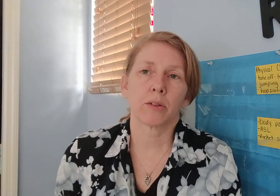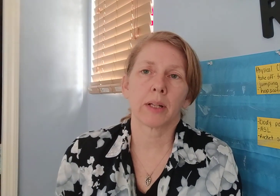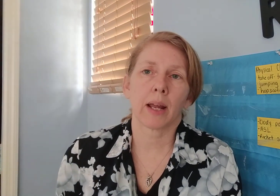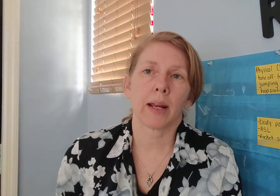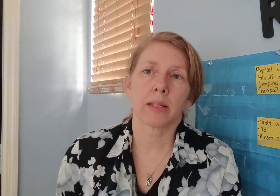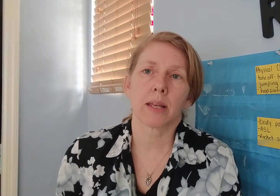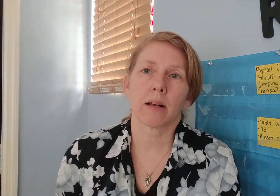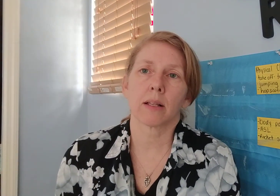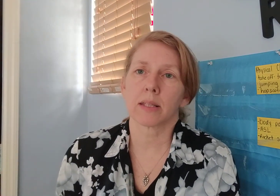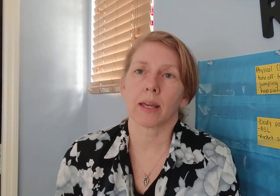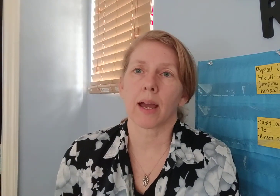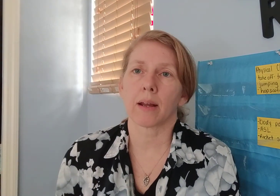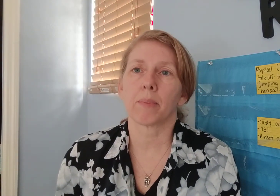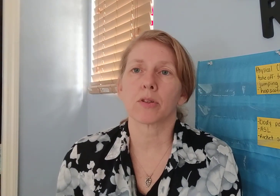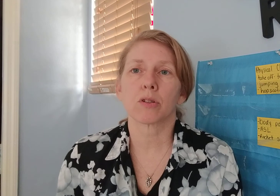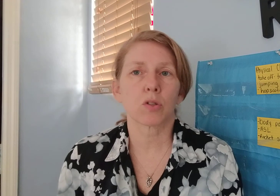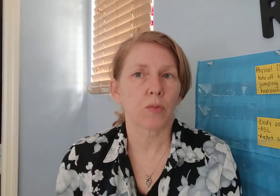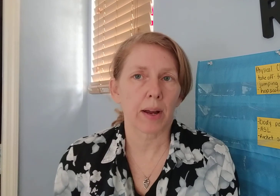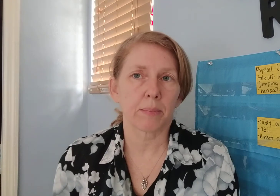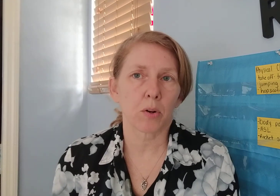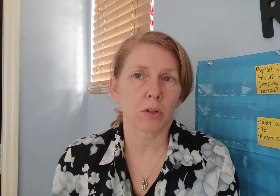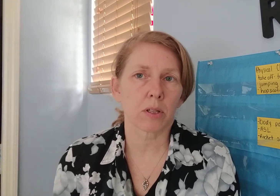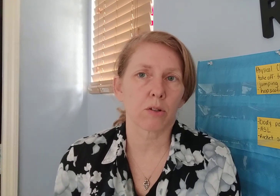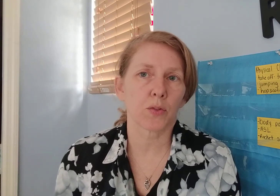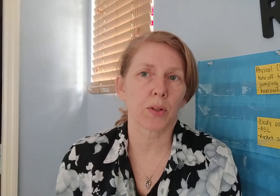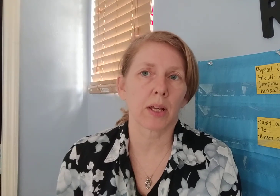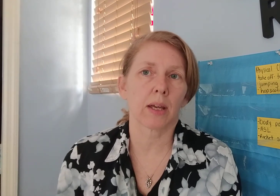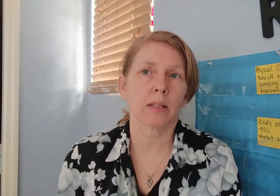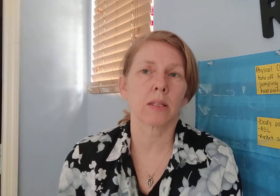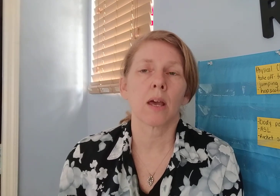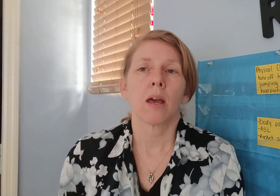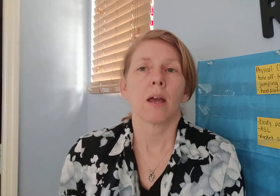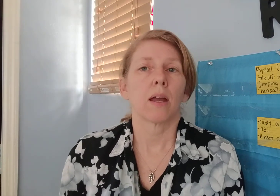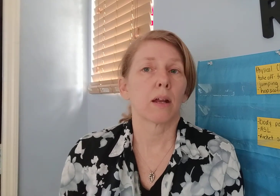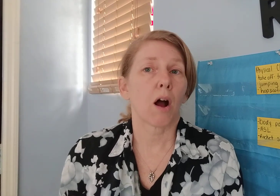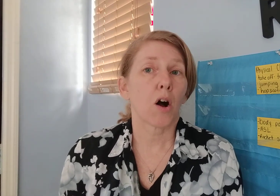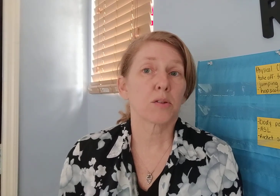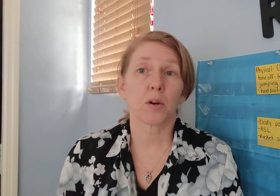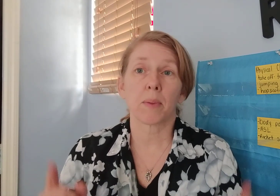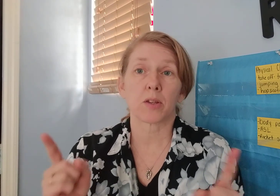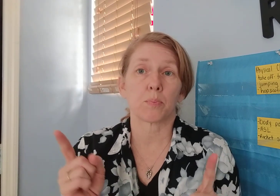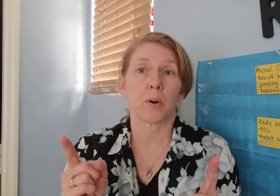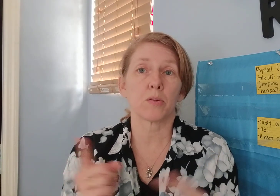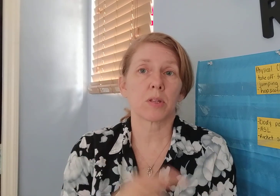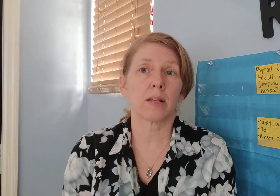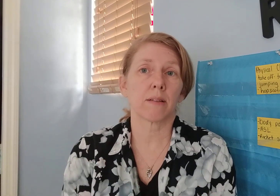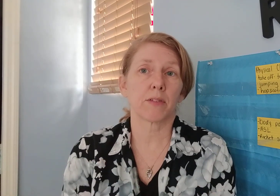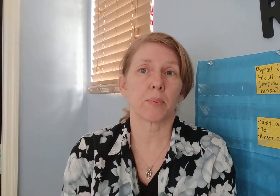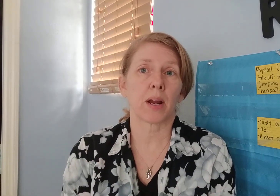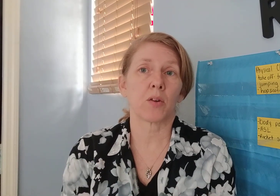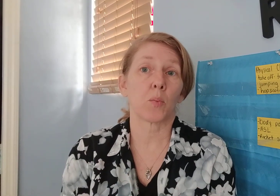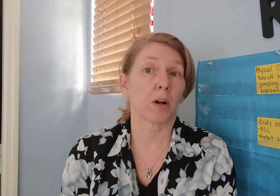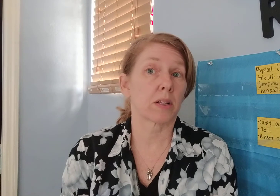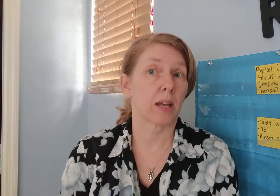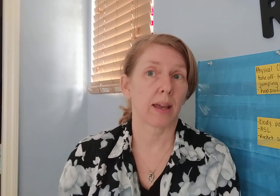doing ASL is, again, it builds those fine motor skills for the kids. It also makes both sides of the brain work